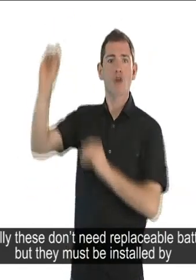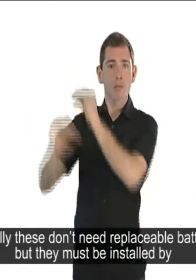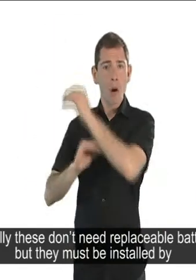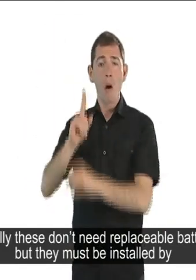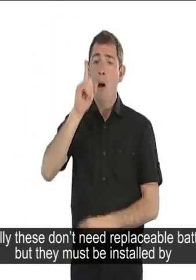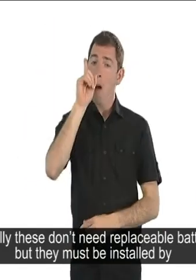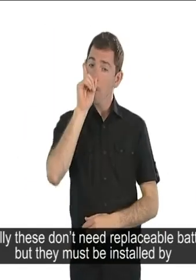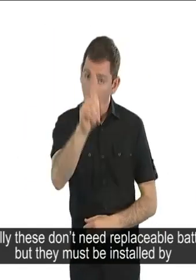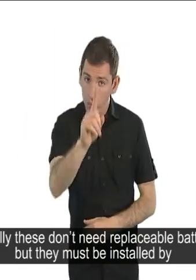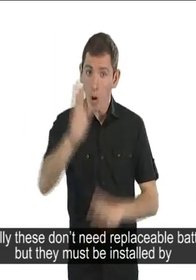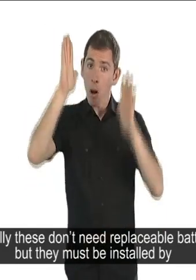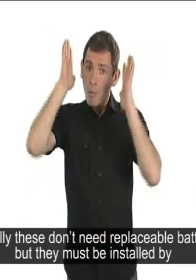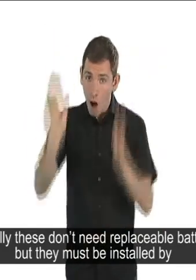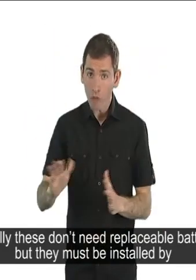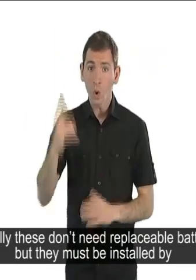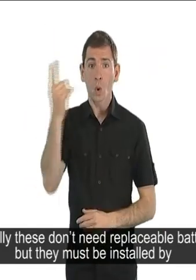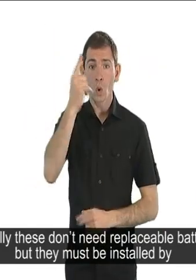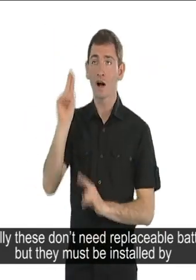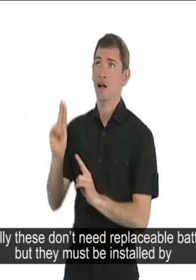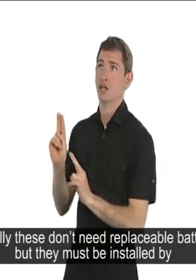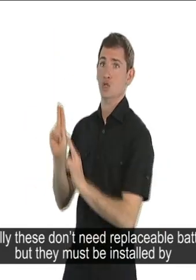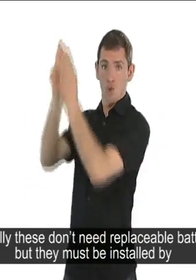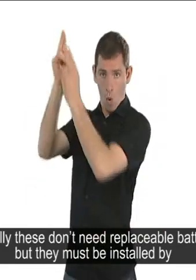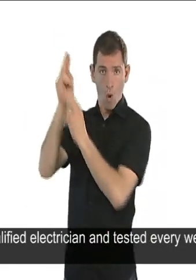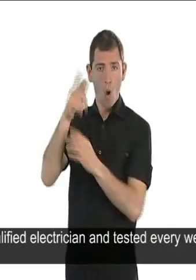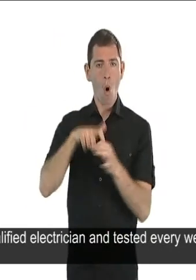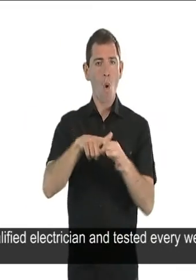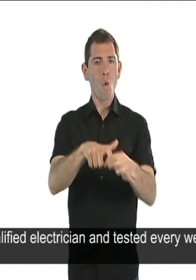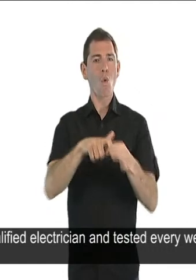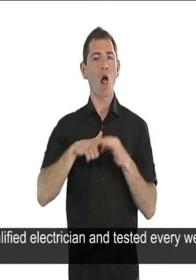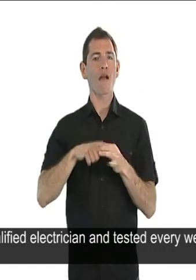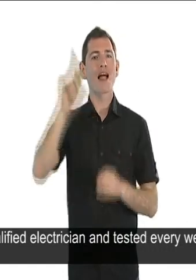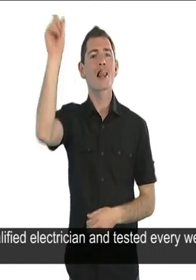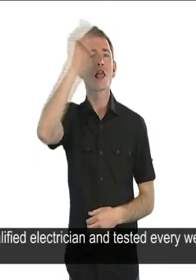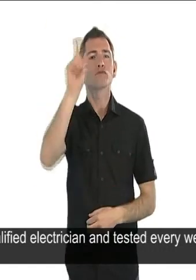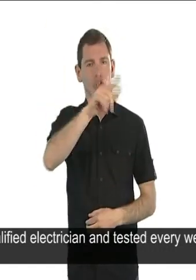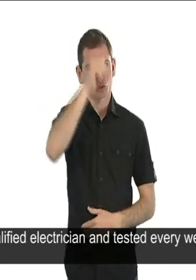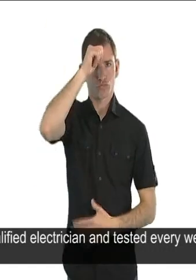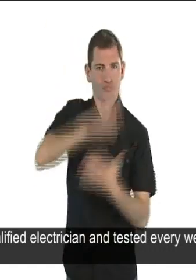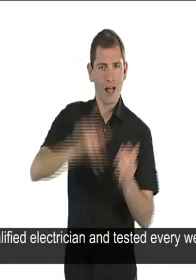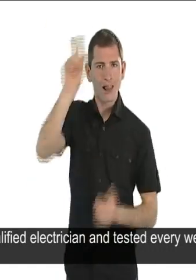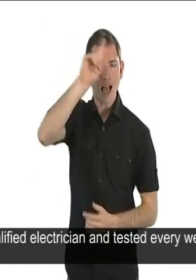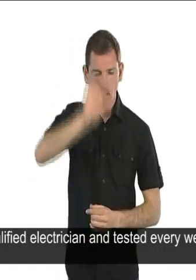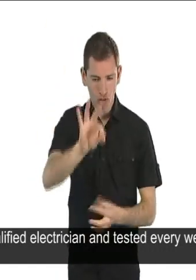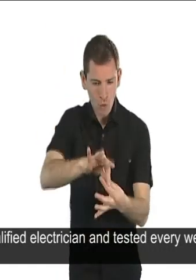batteries, but they must be installed by a qualified electrician and tested every week.